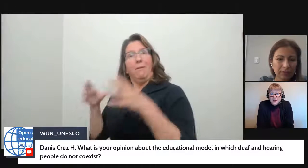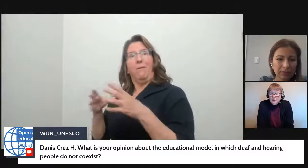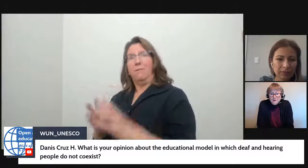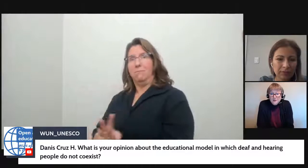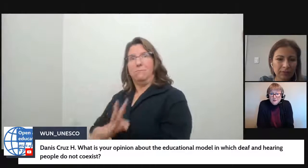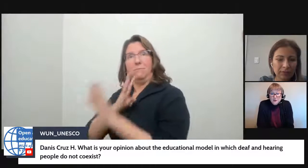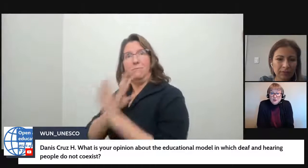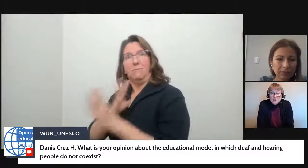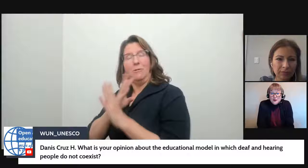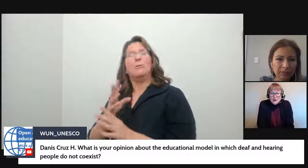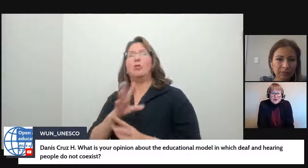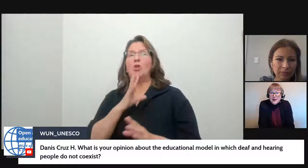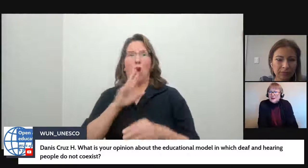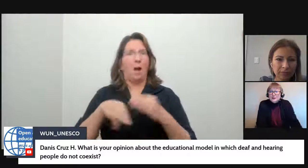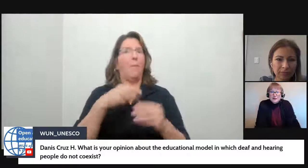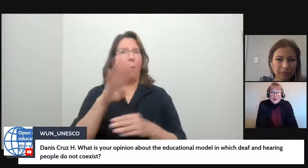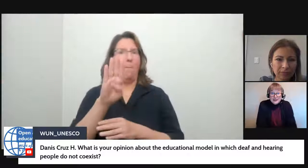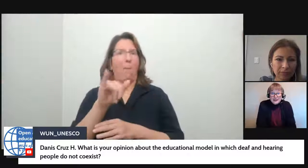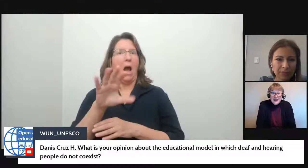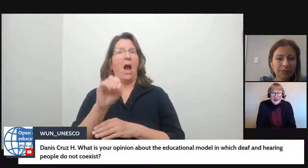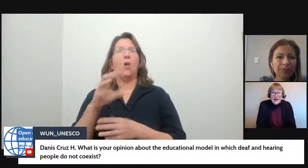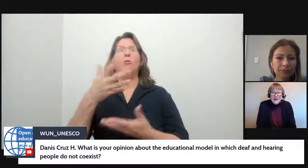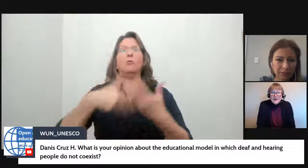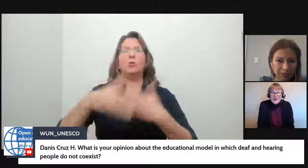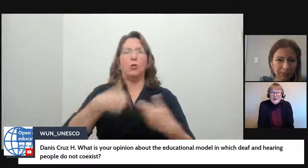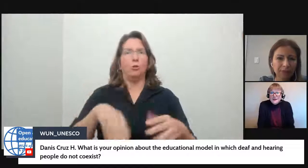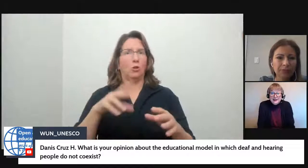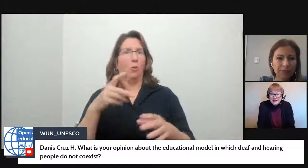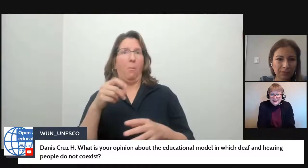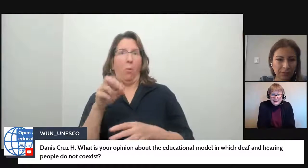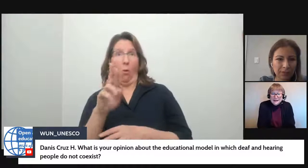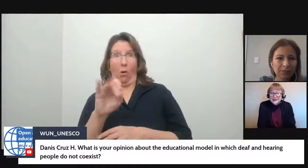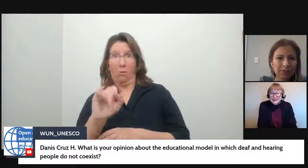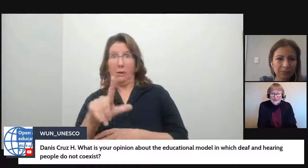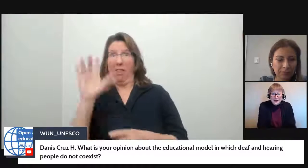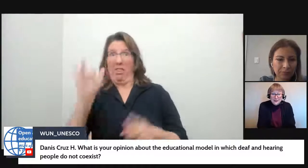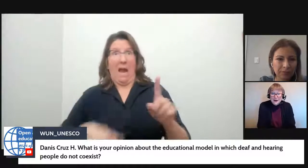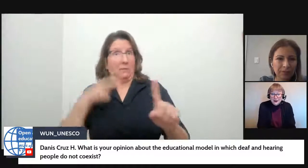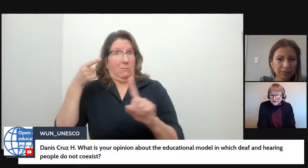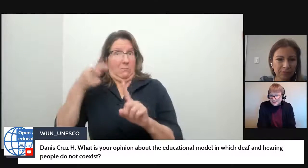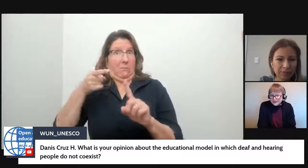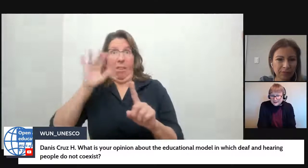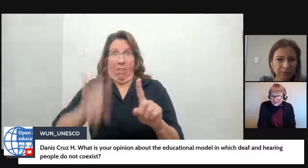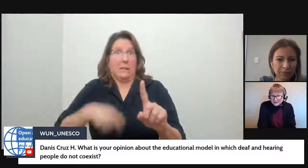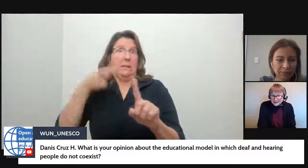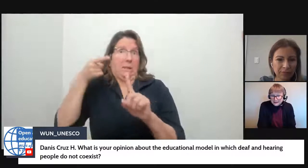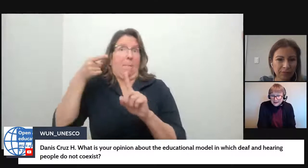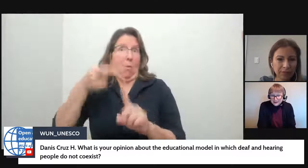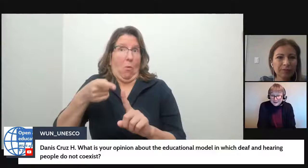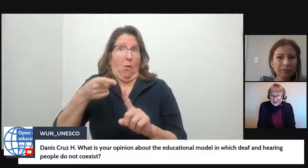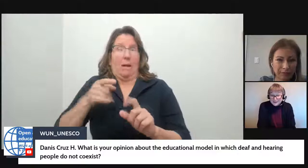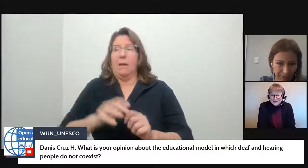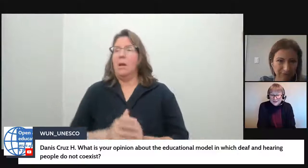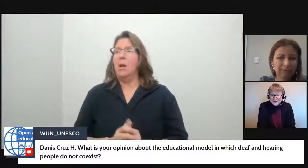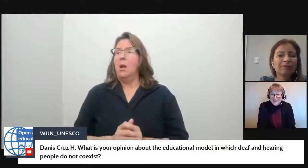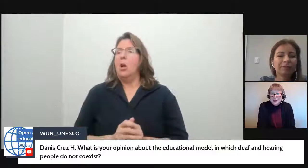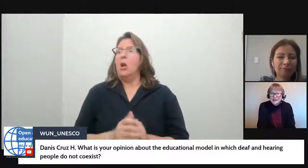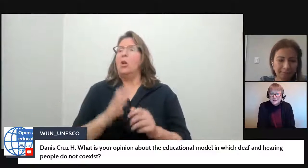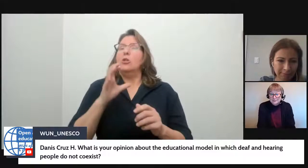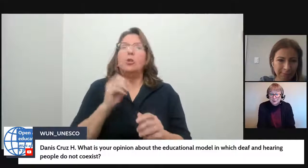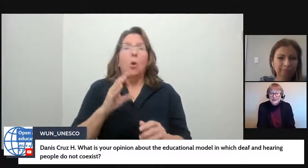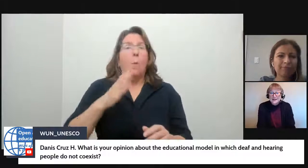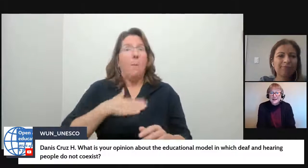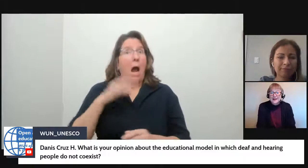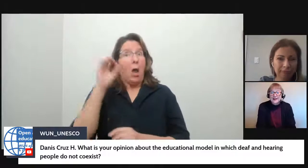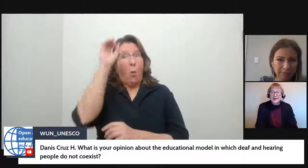If hearing people who are Spanish speaking in an English environment are tending to stick together too. So